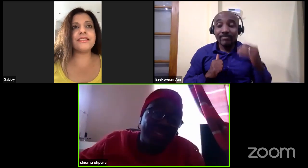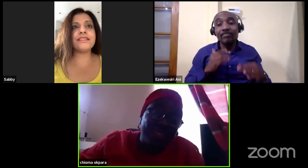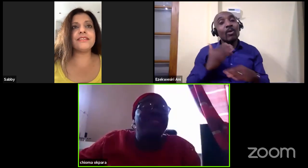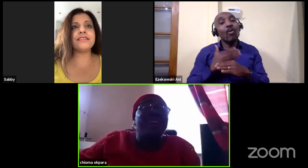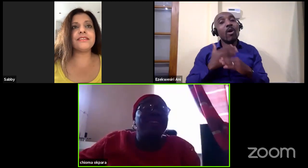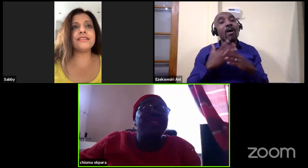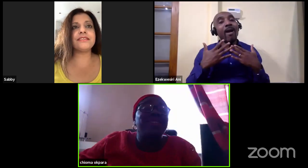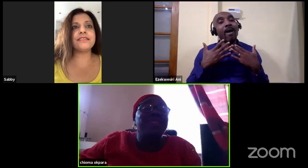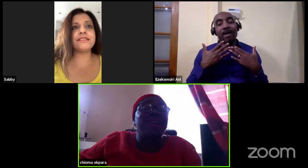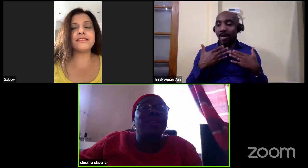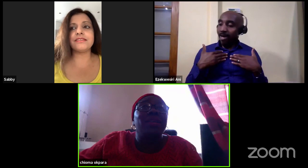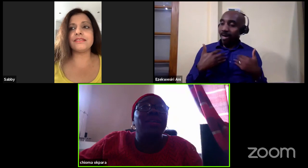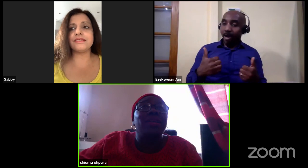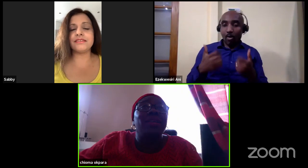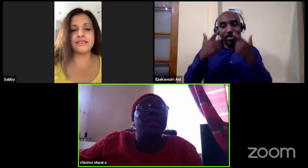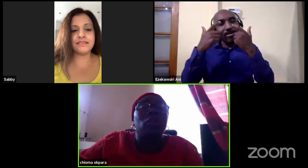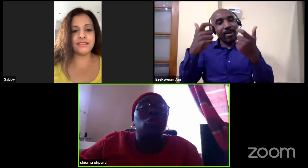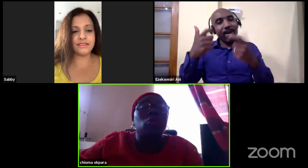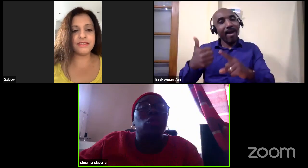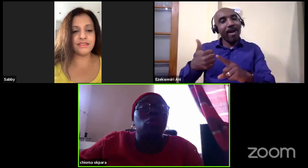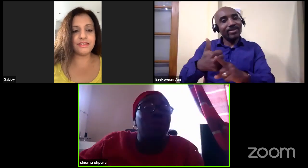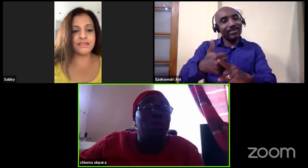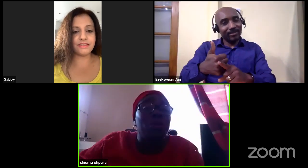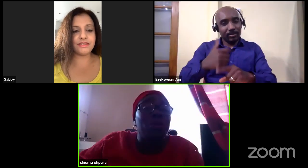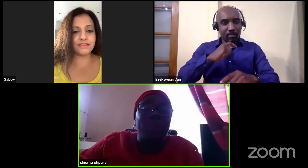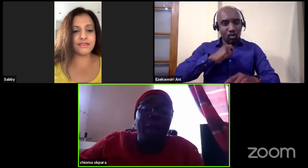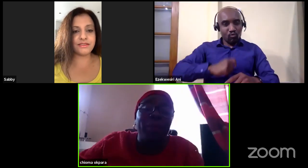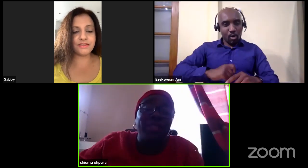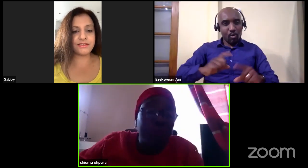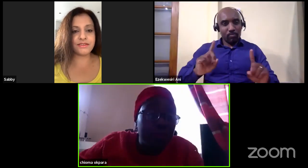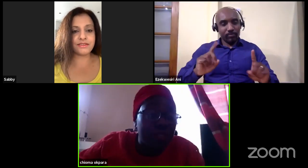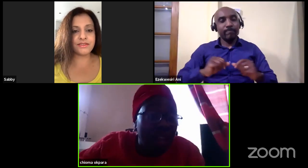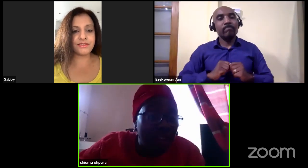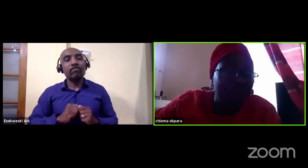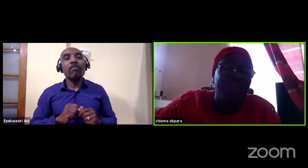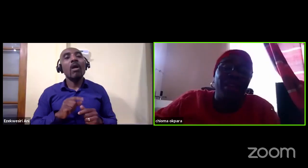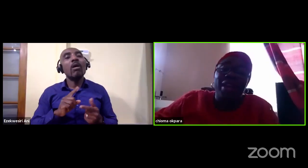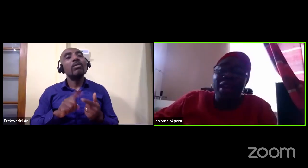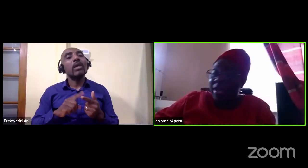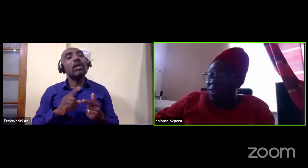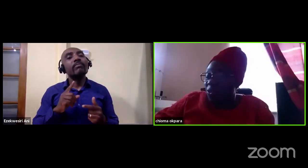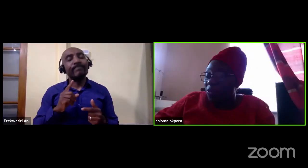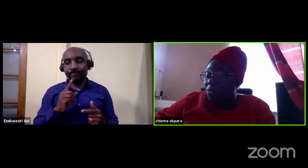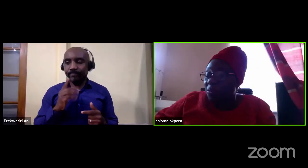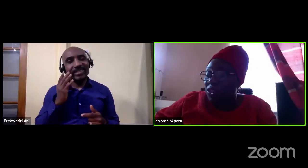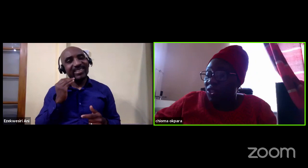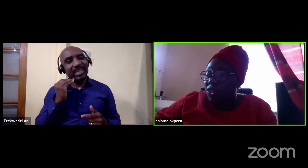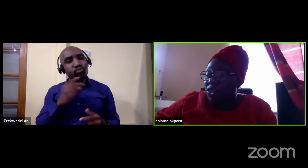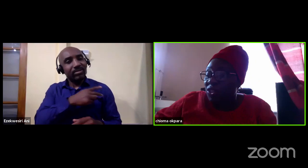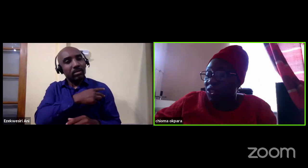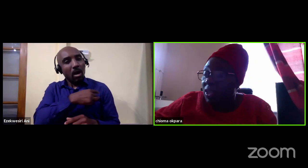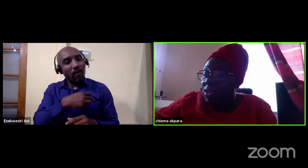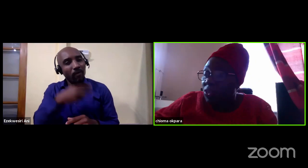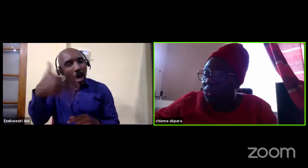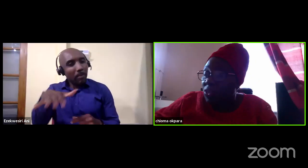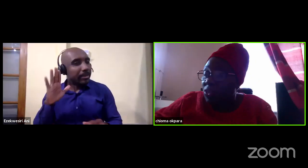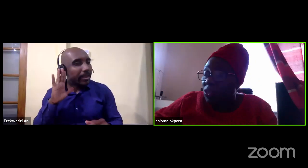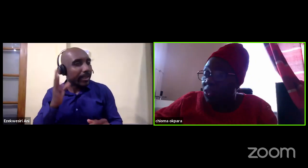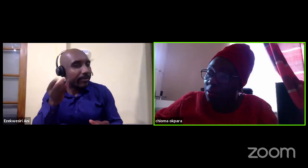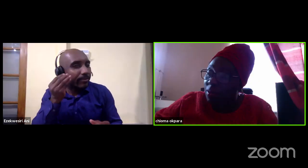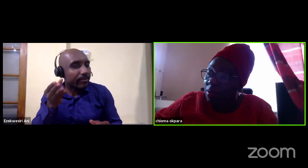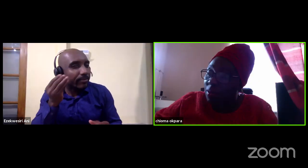healthcare assistant, and not only that, I'm a temporary staff. I had someone mention really so